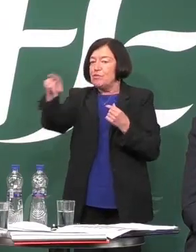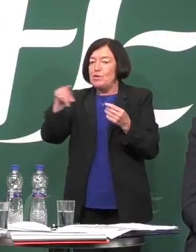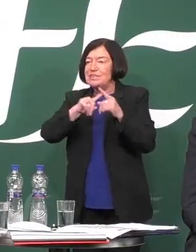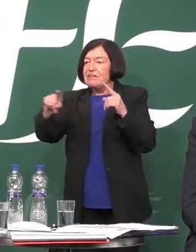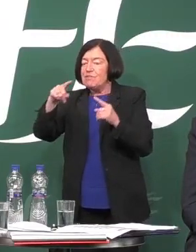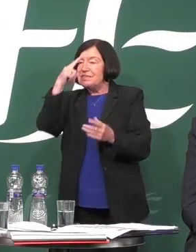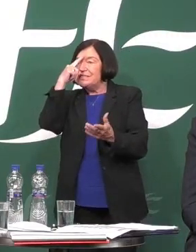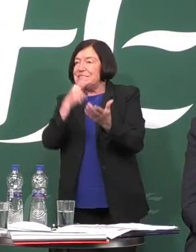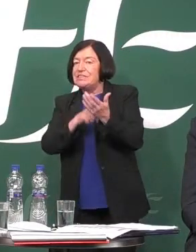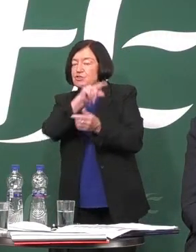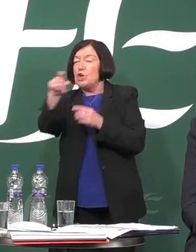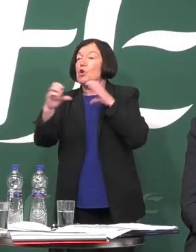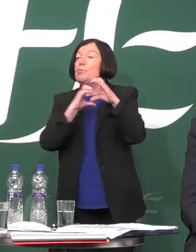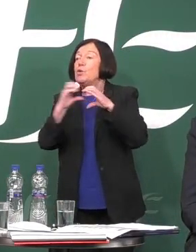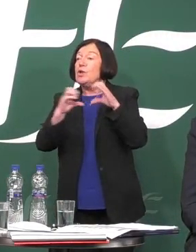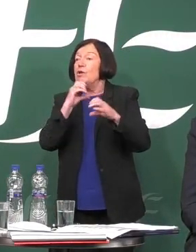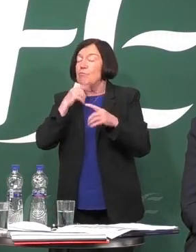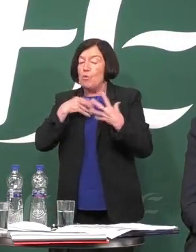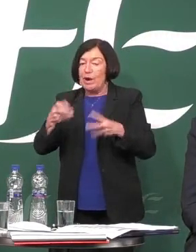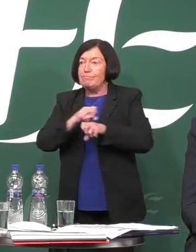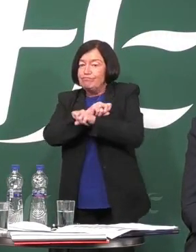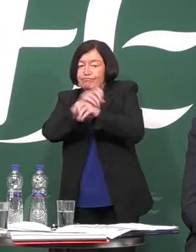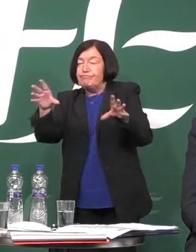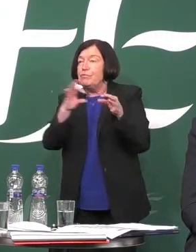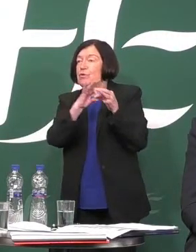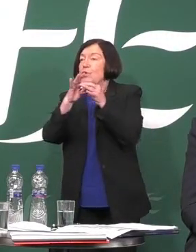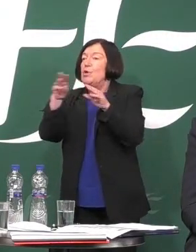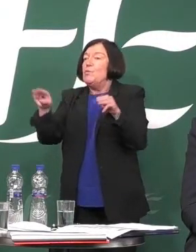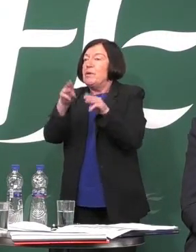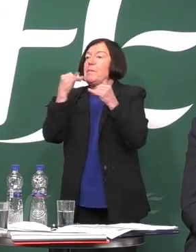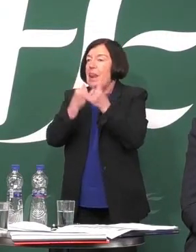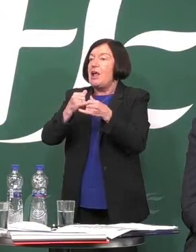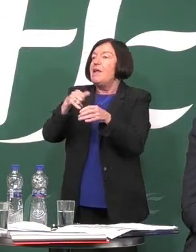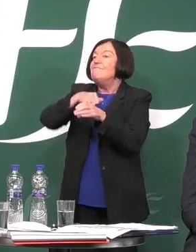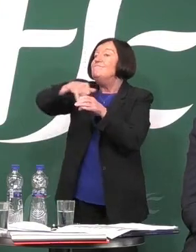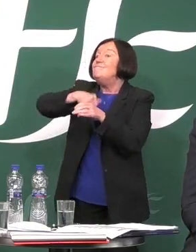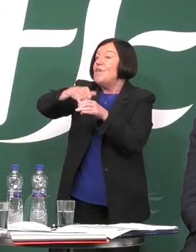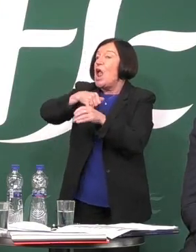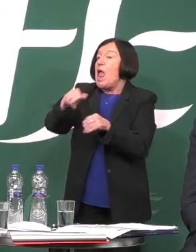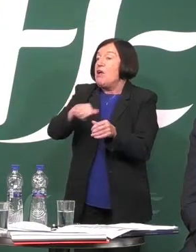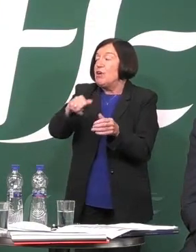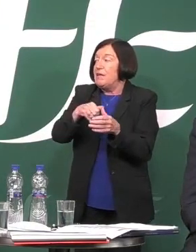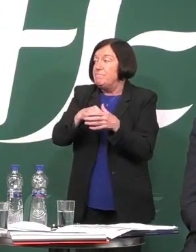and communication campaigns that we're rolling out in conjunction with people like the pharmacy sector.